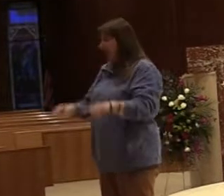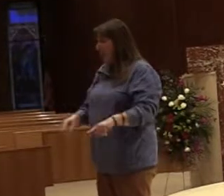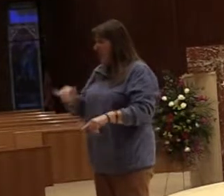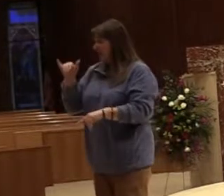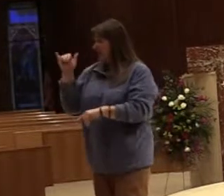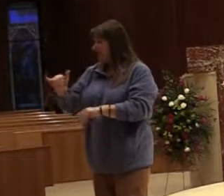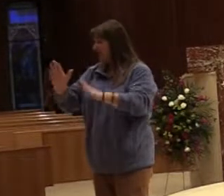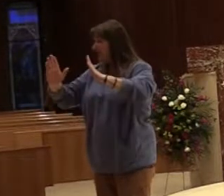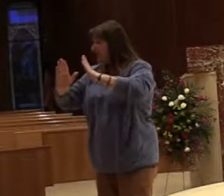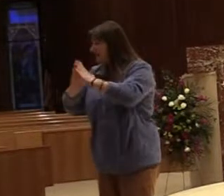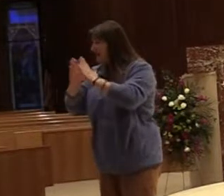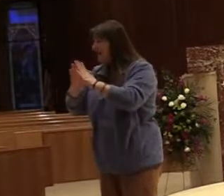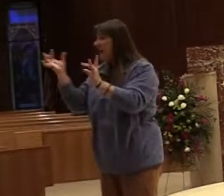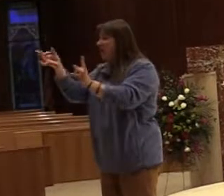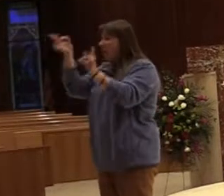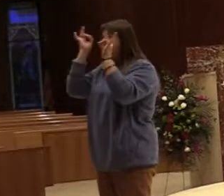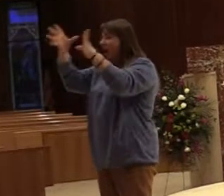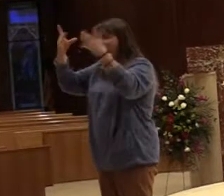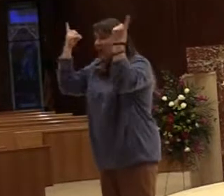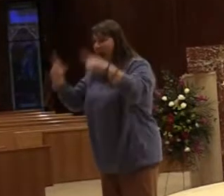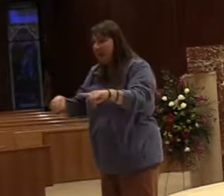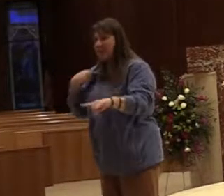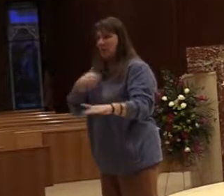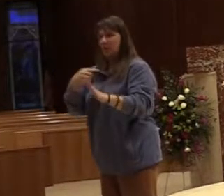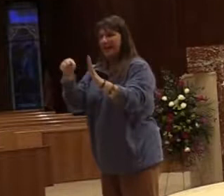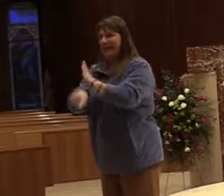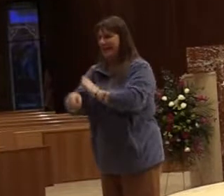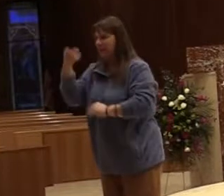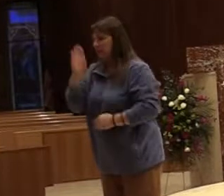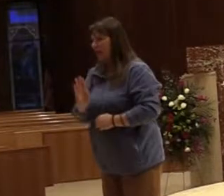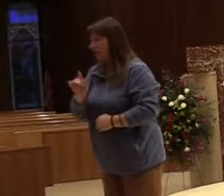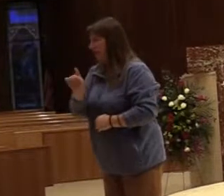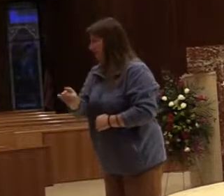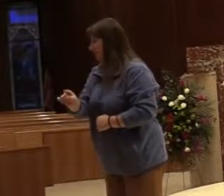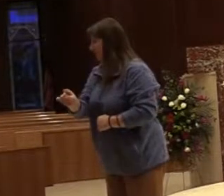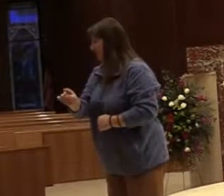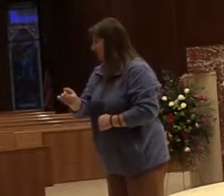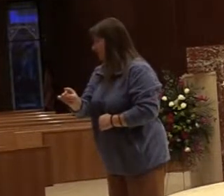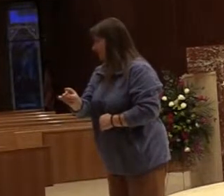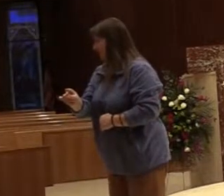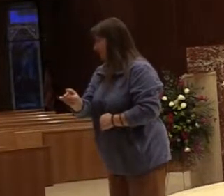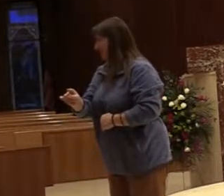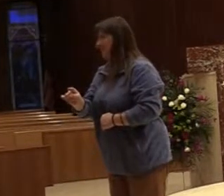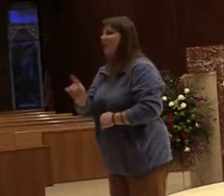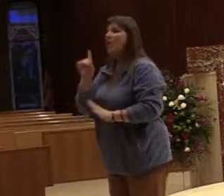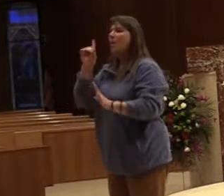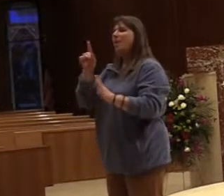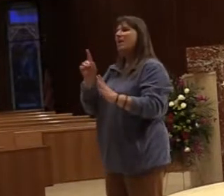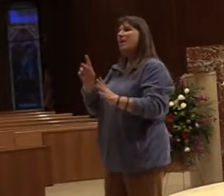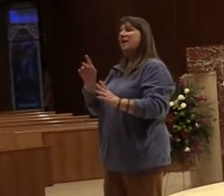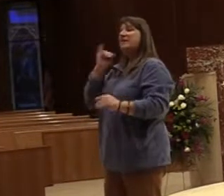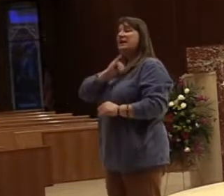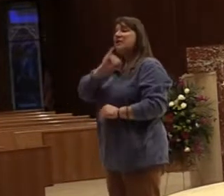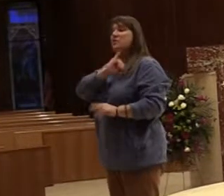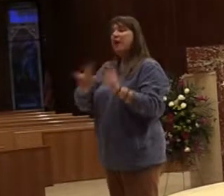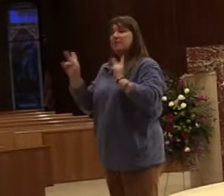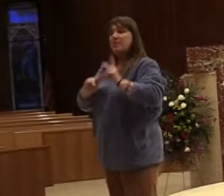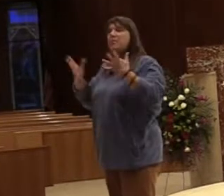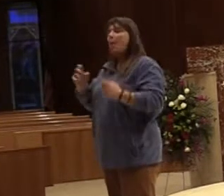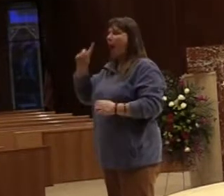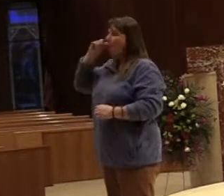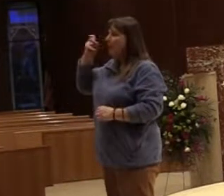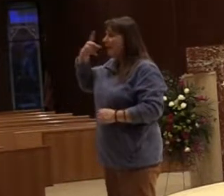Lord and King, when we kill God. The desire for this political Messiah who would overthrow the